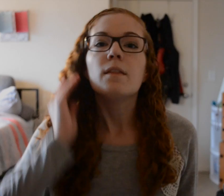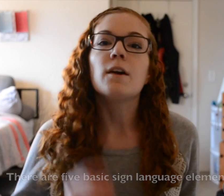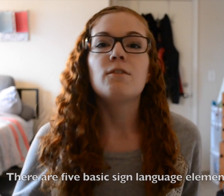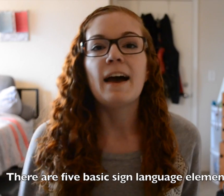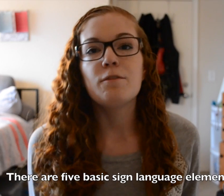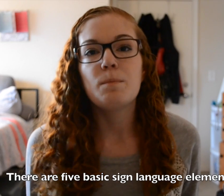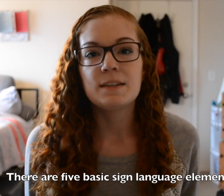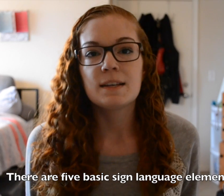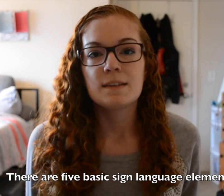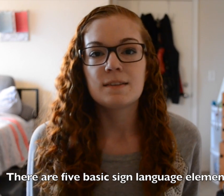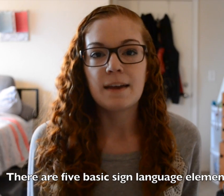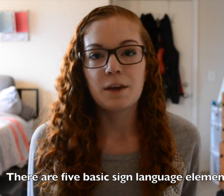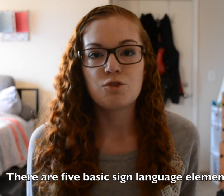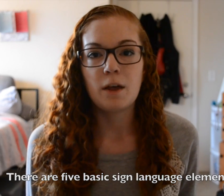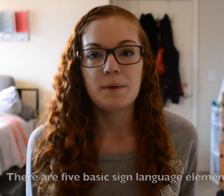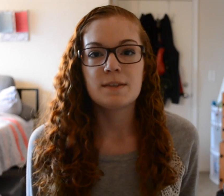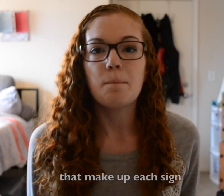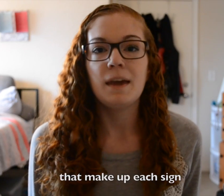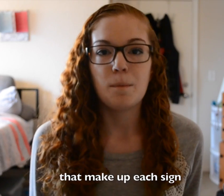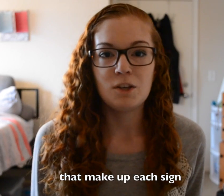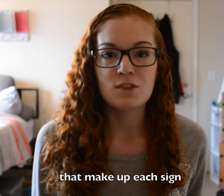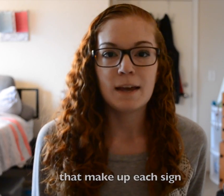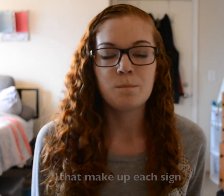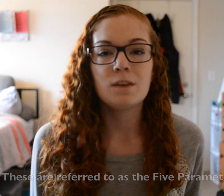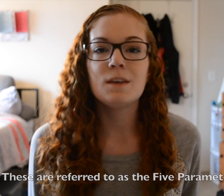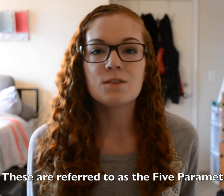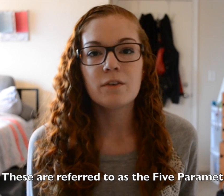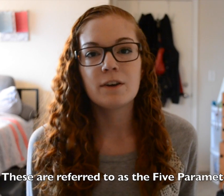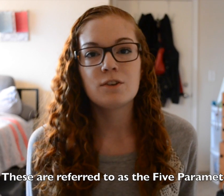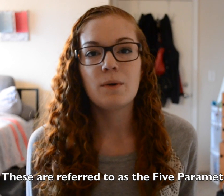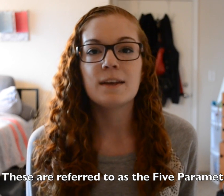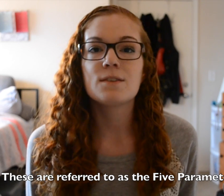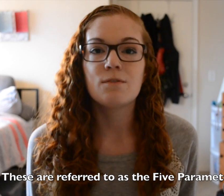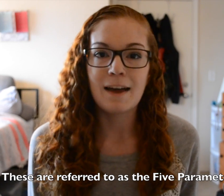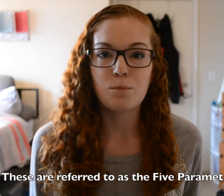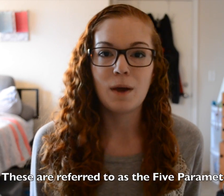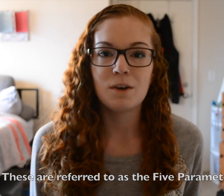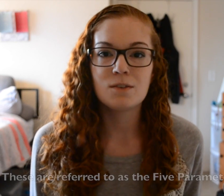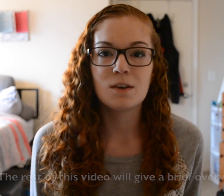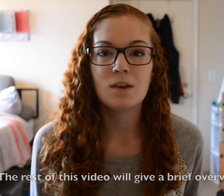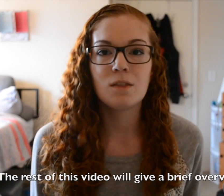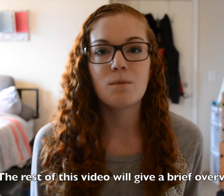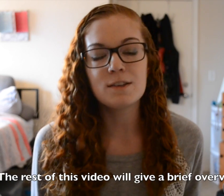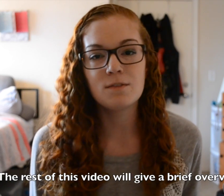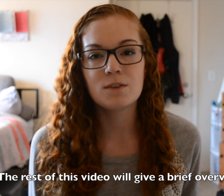There are 5 basic sign language elements that make up each sign. These are referred to as the 5 parameters. The rest of this